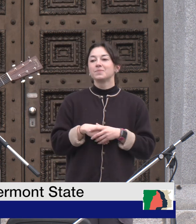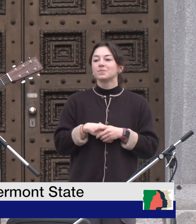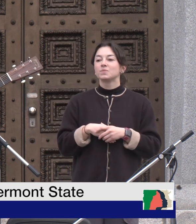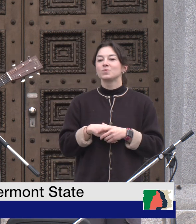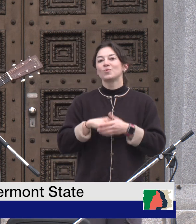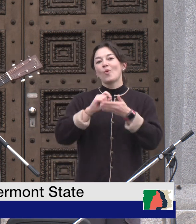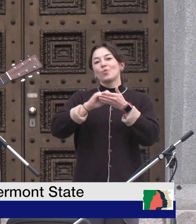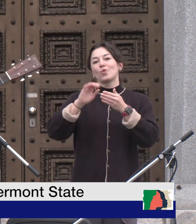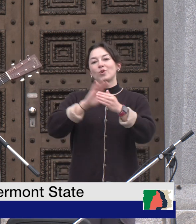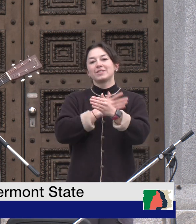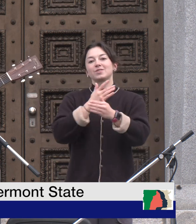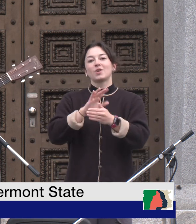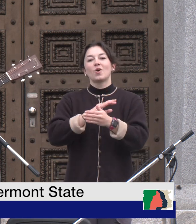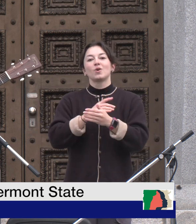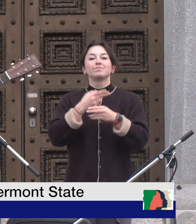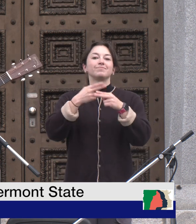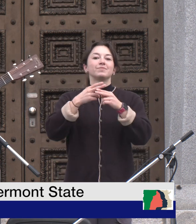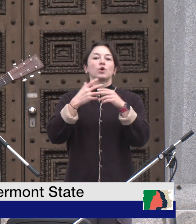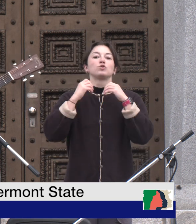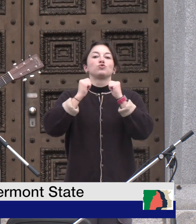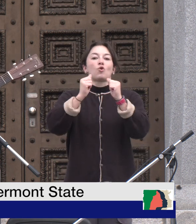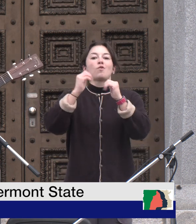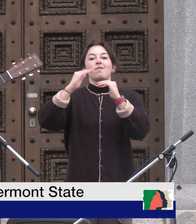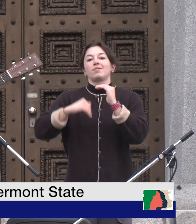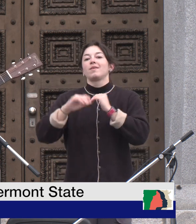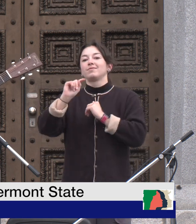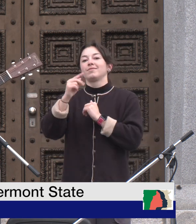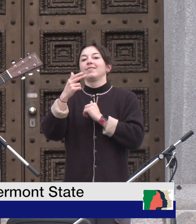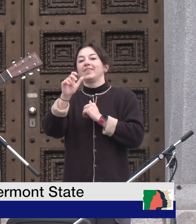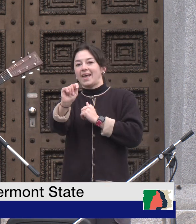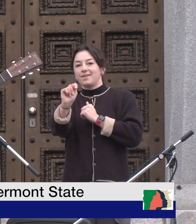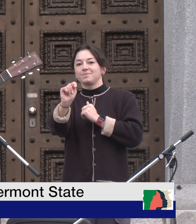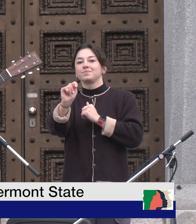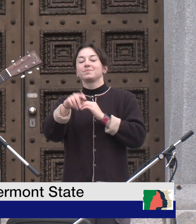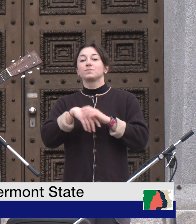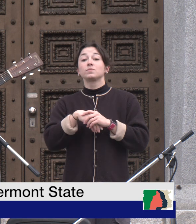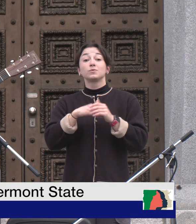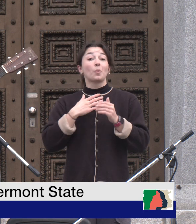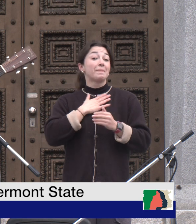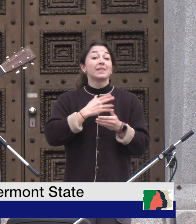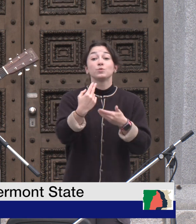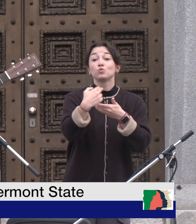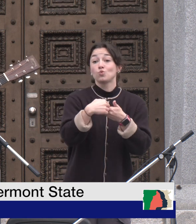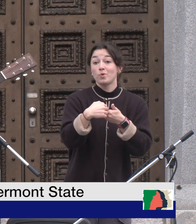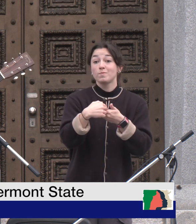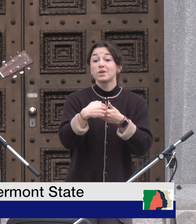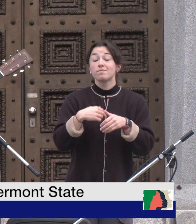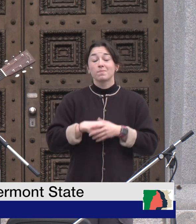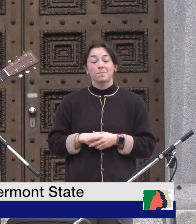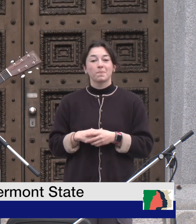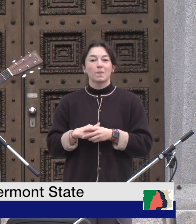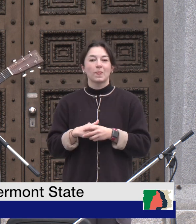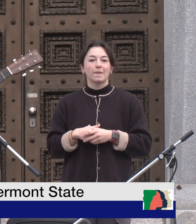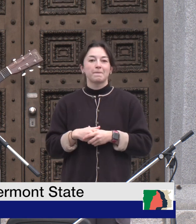So I wrote a song called Stronger Than That, and I would like for you to join me as you are able and willing,